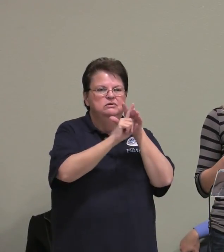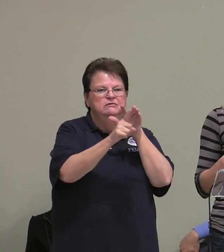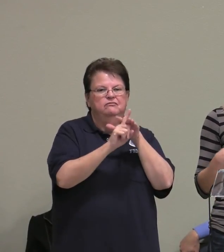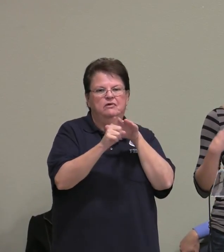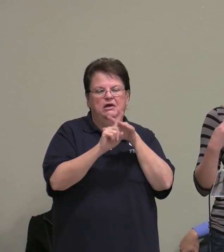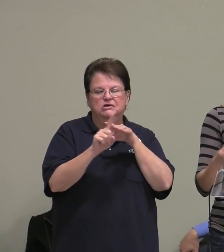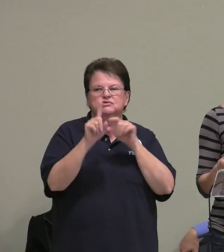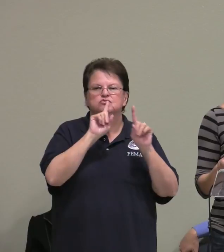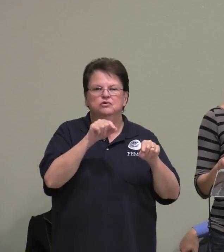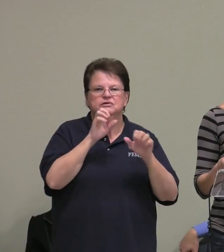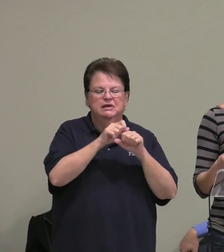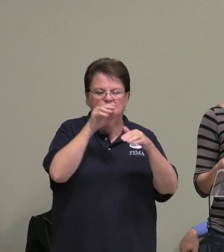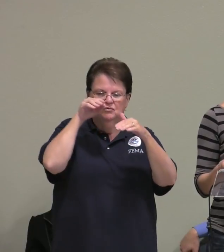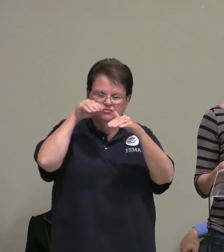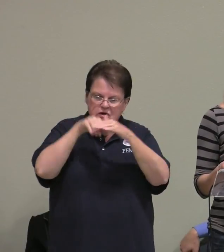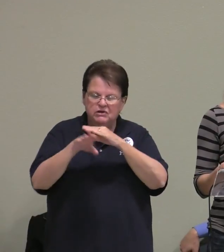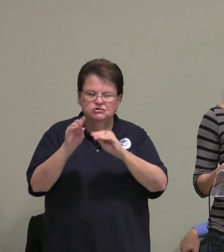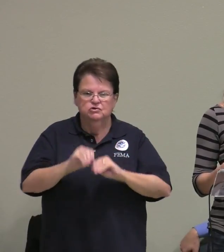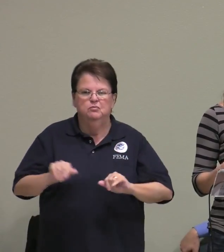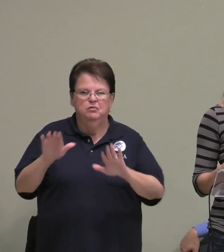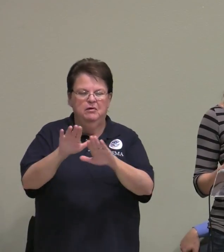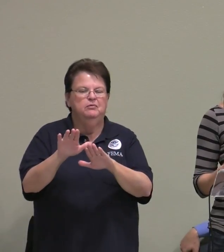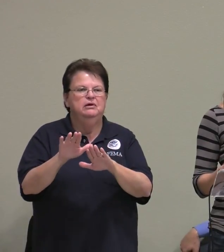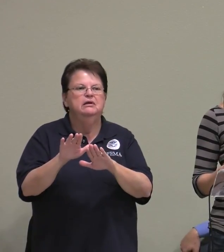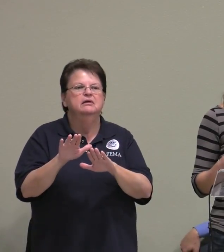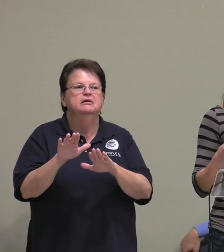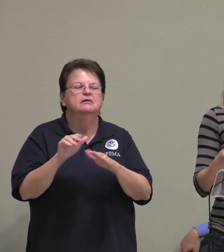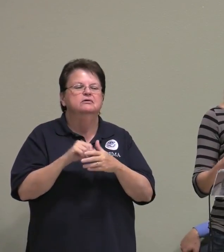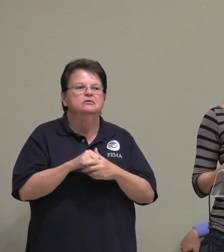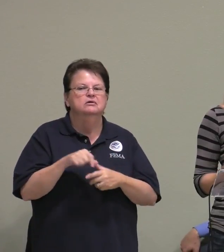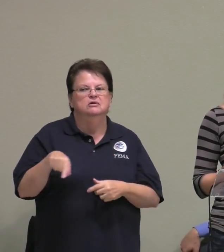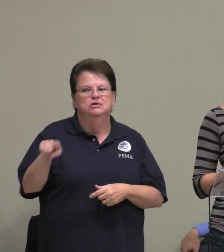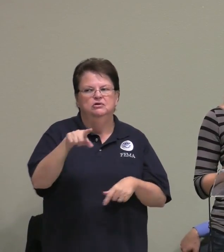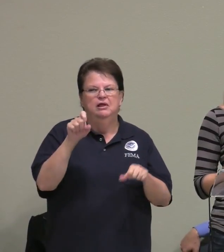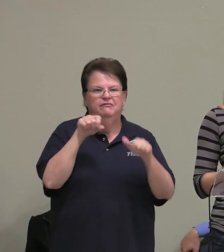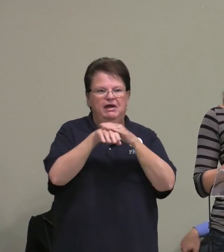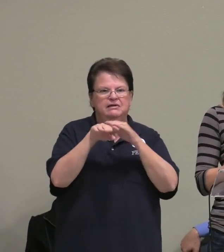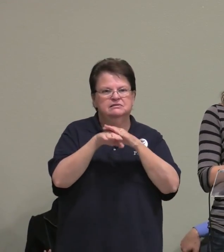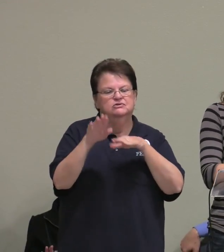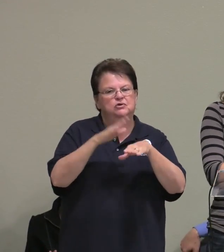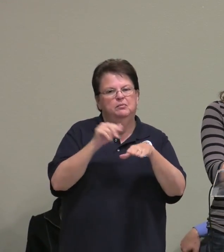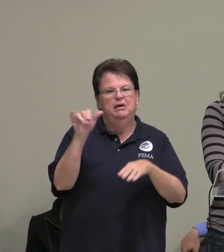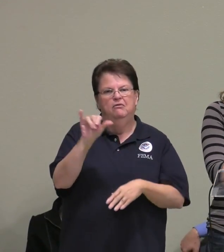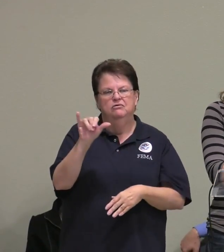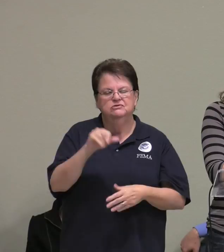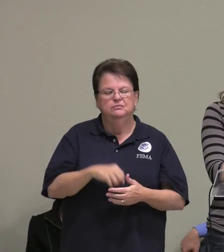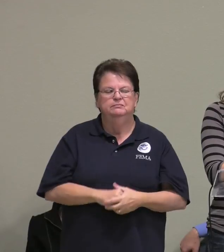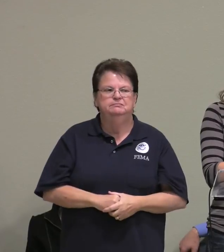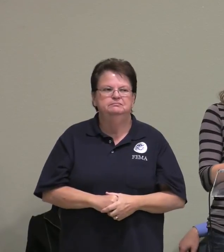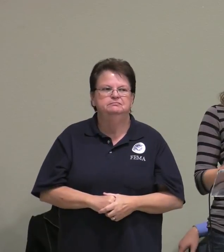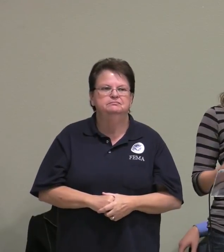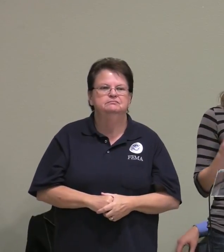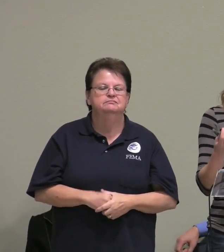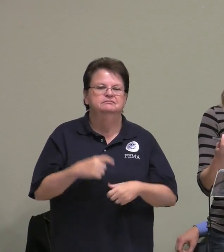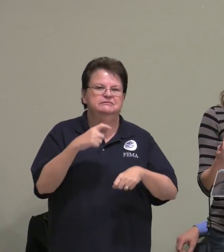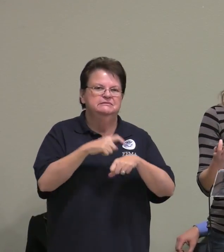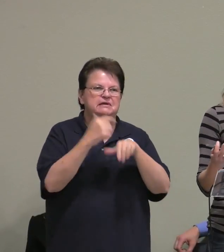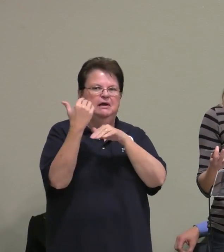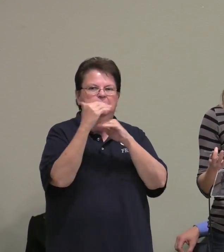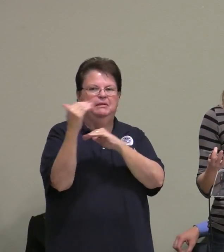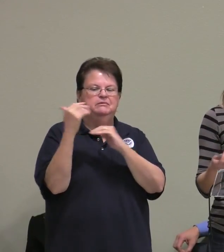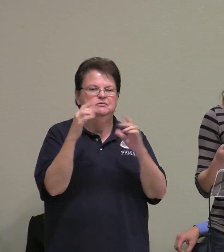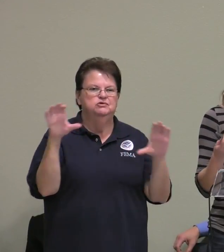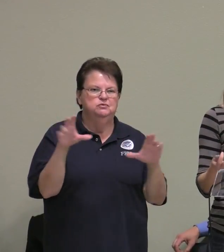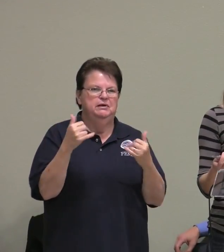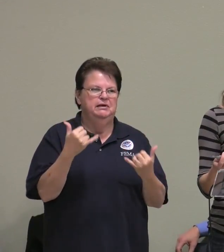orders are lifted and you're able to get into your property you'll have access to your pet as well. time frames we're doing